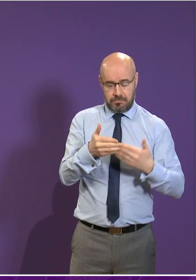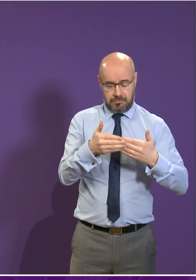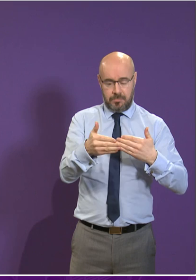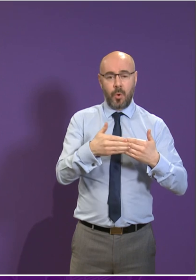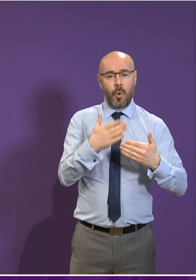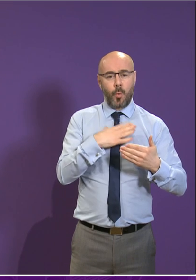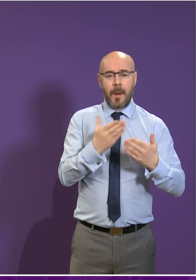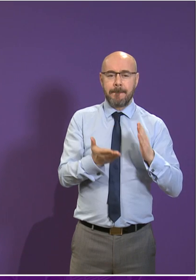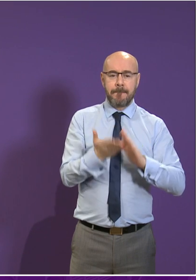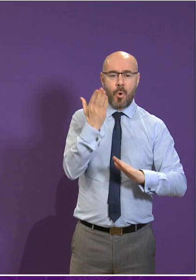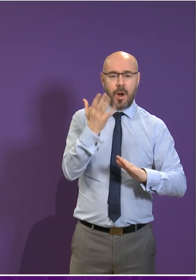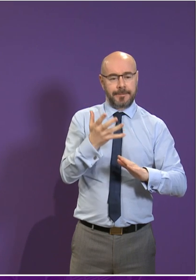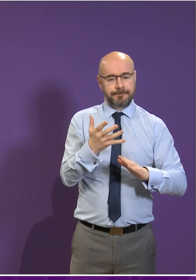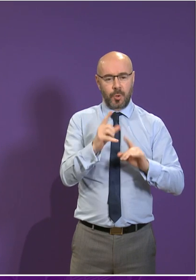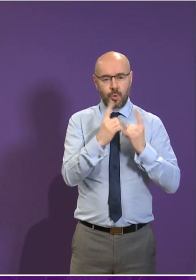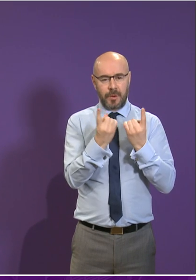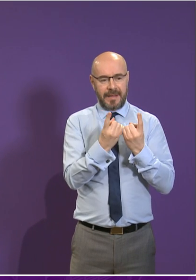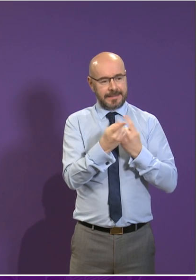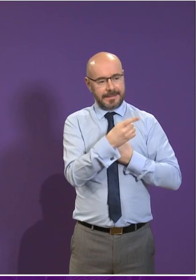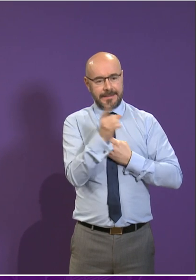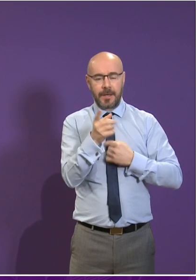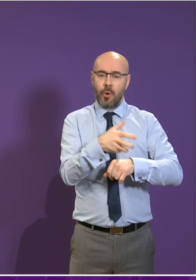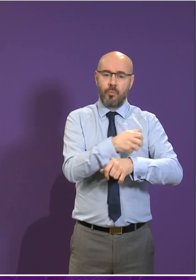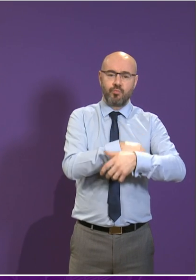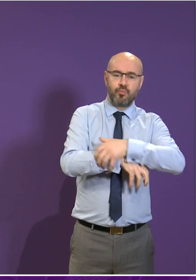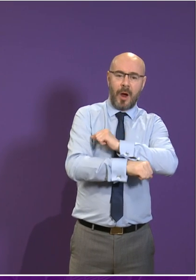them a bit more proactive and encourage universities.